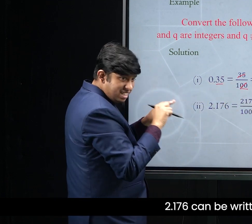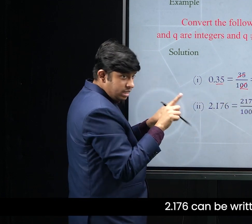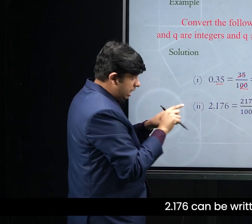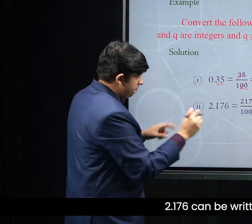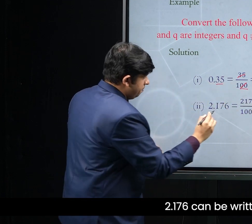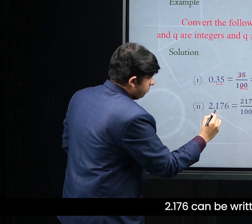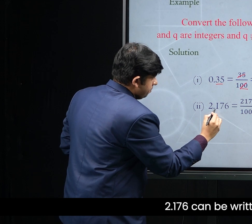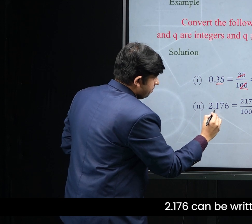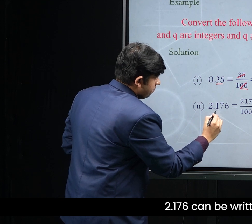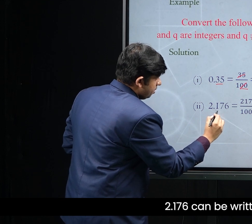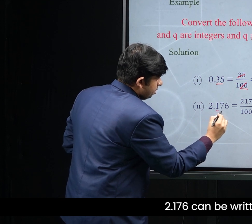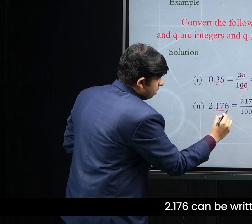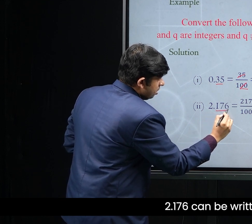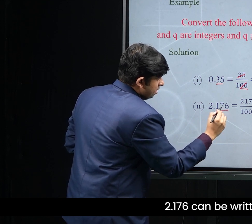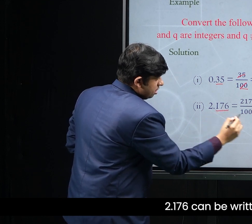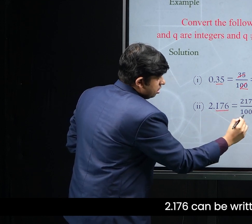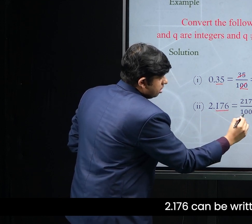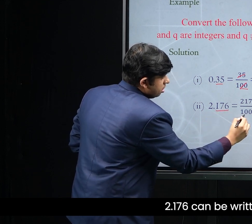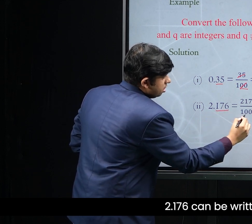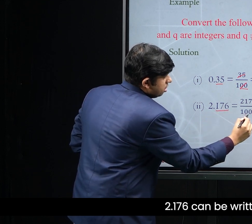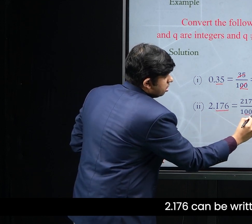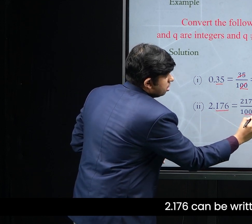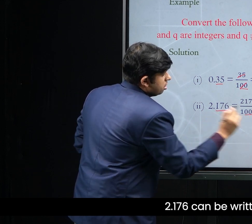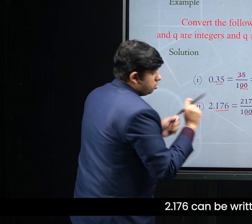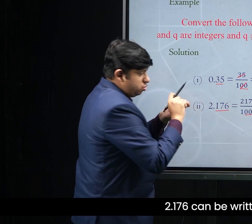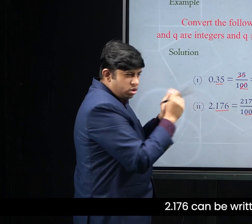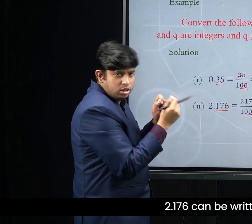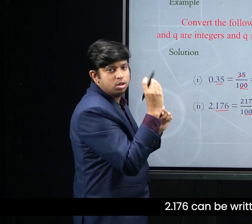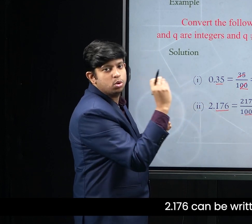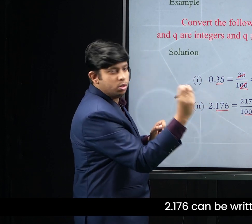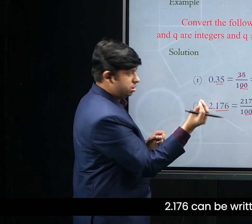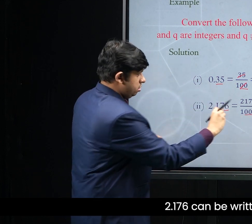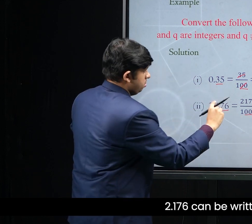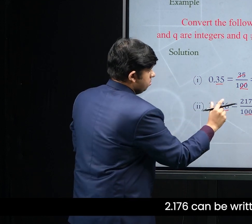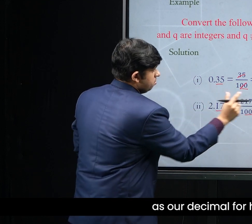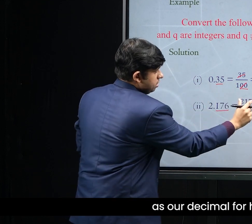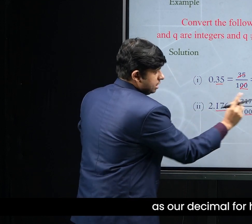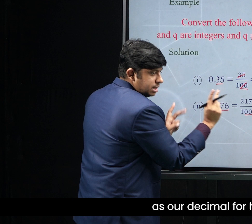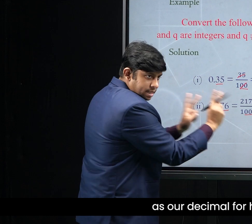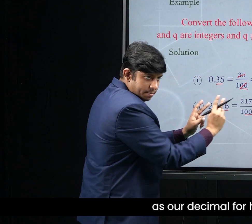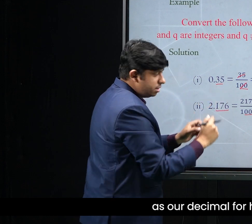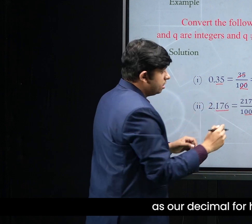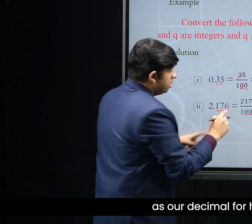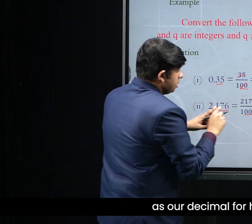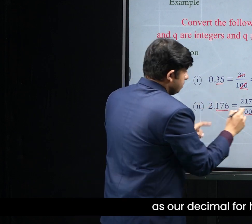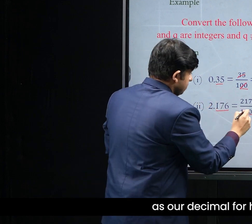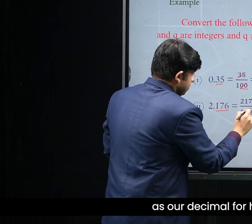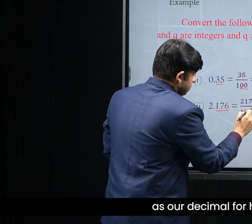.176 can be written as 2176 by 1000, as the decimal form having 3